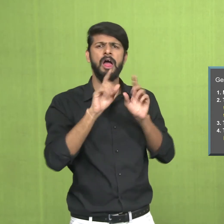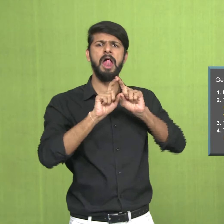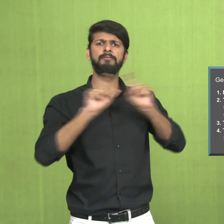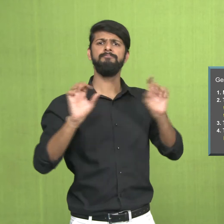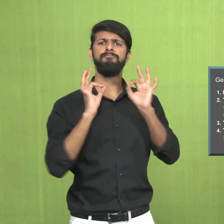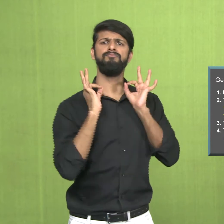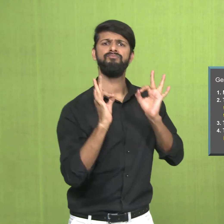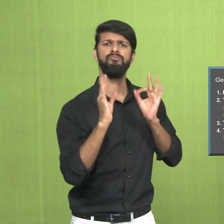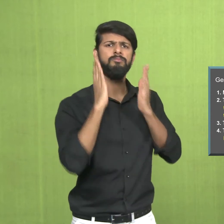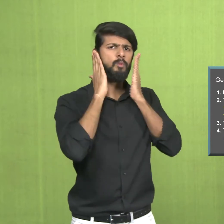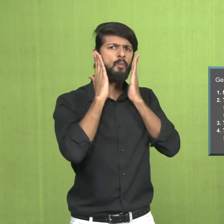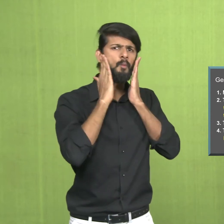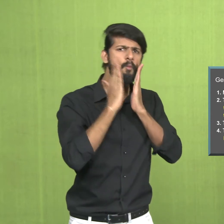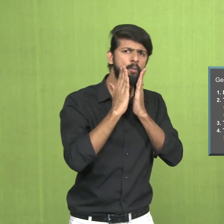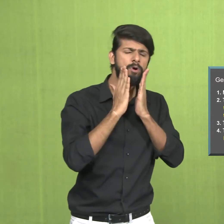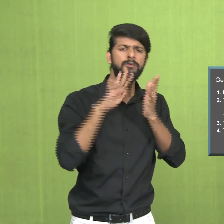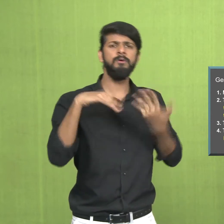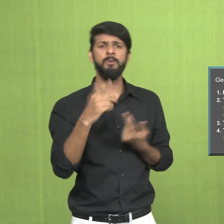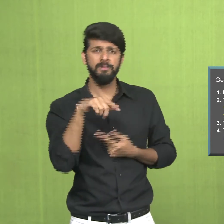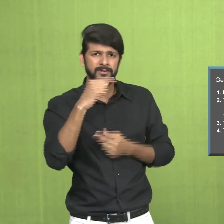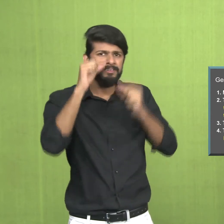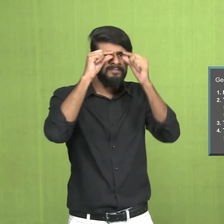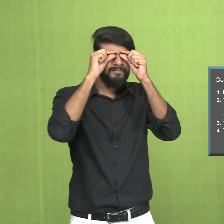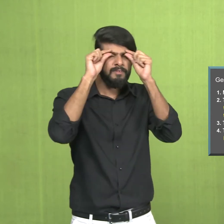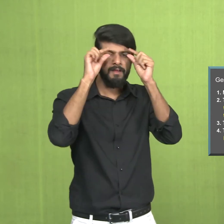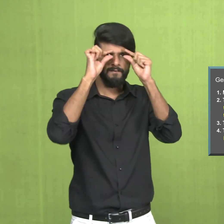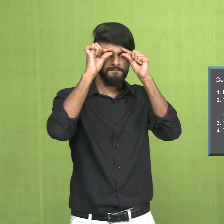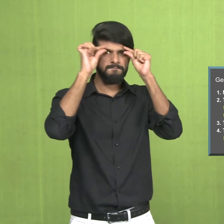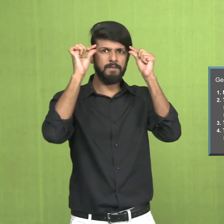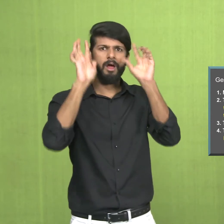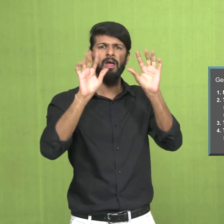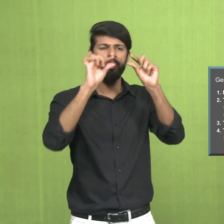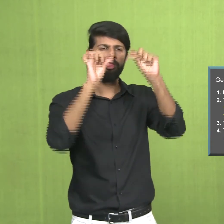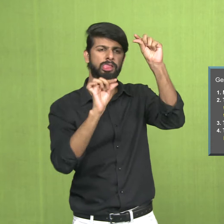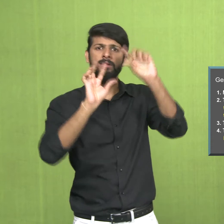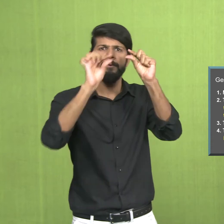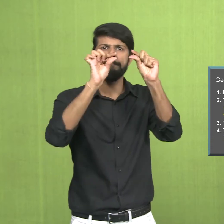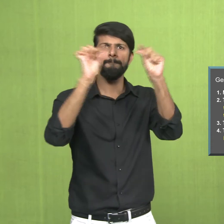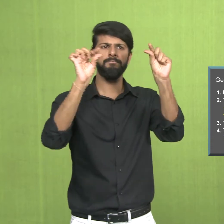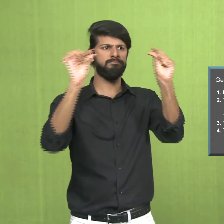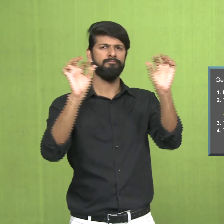The beard is neat and trimmed. The eyebrows are